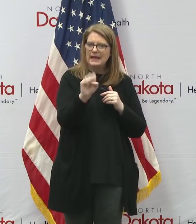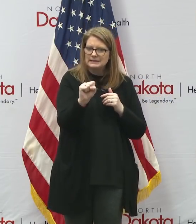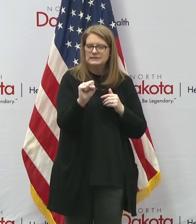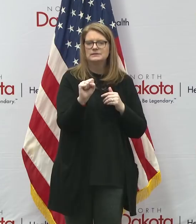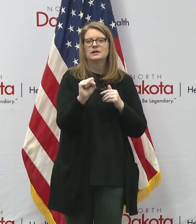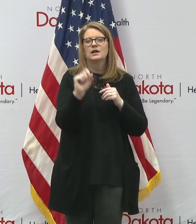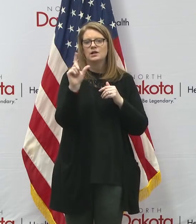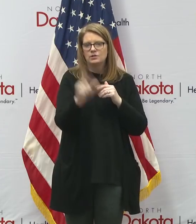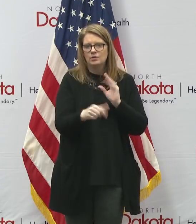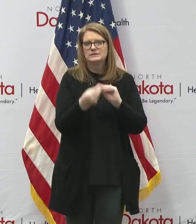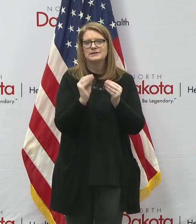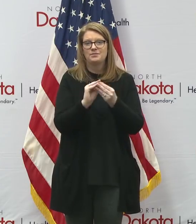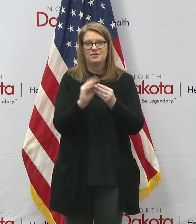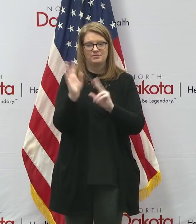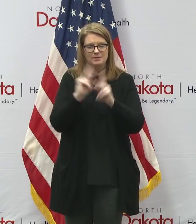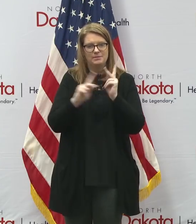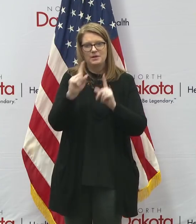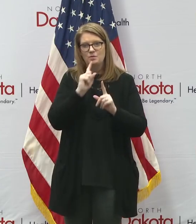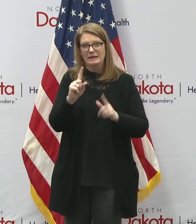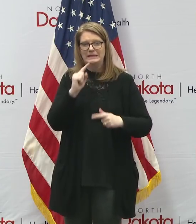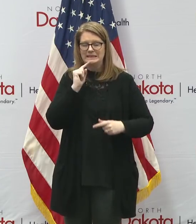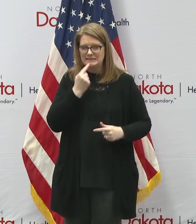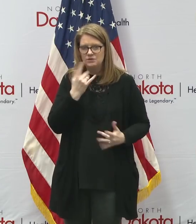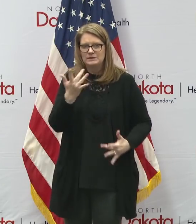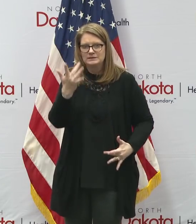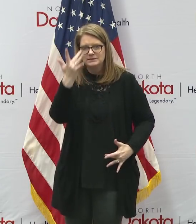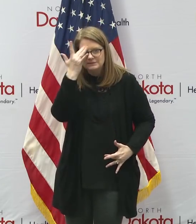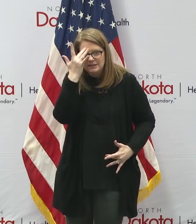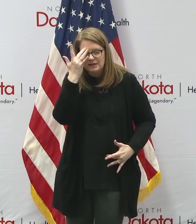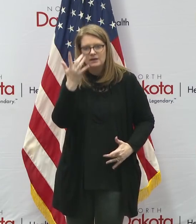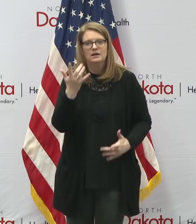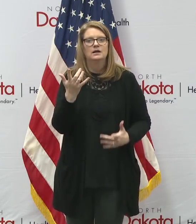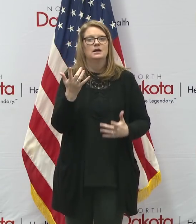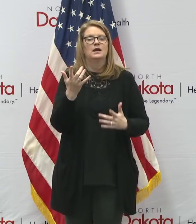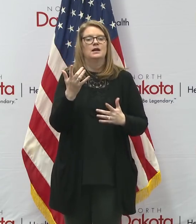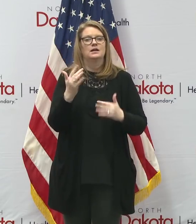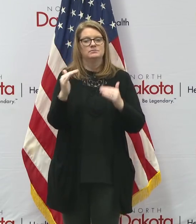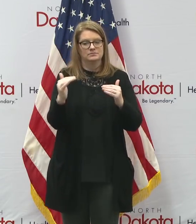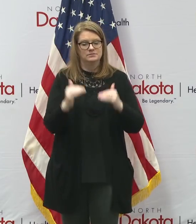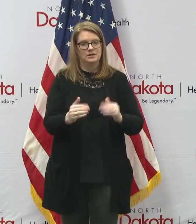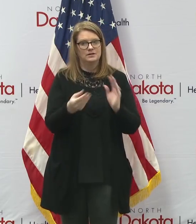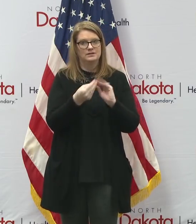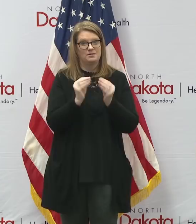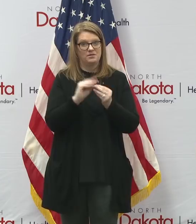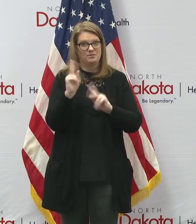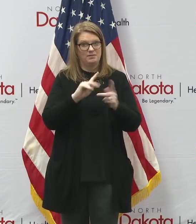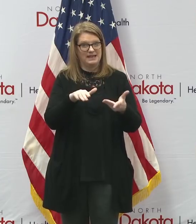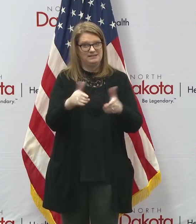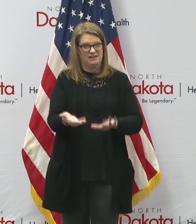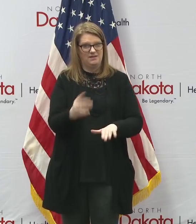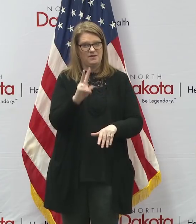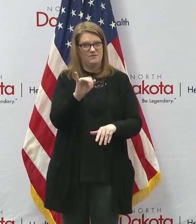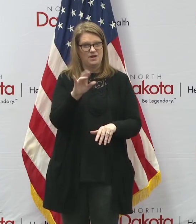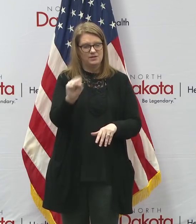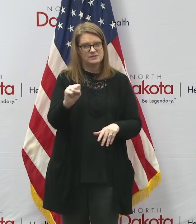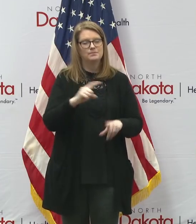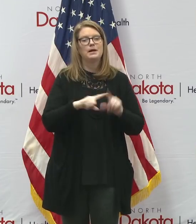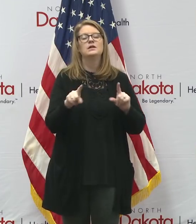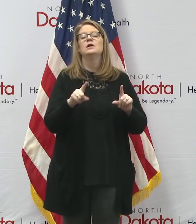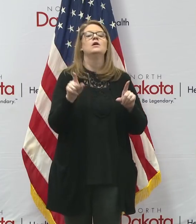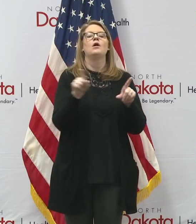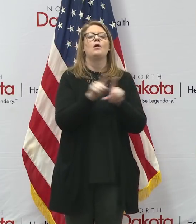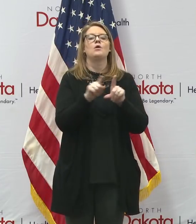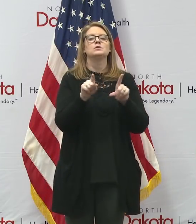of people that are critically ill, and therefore fewest number of people that may die from this virus. The flip side is